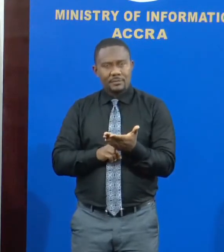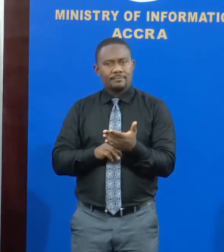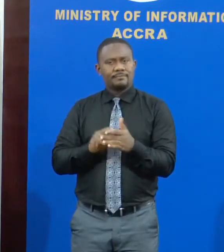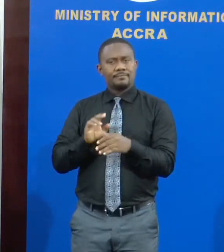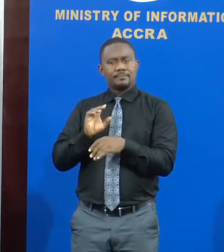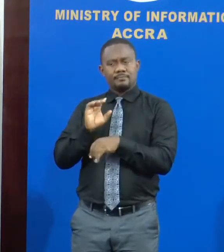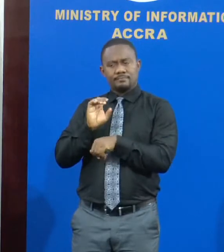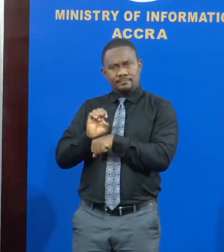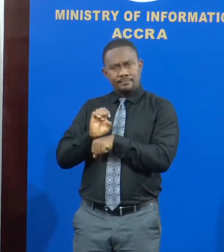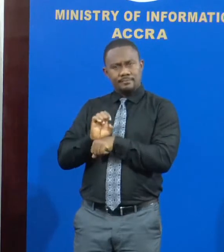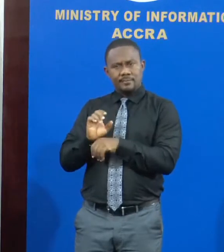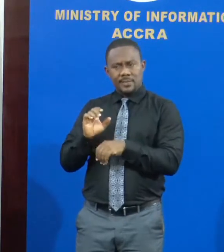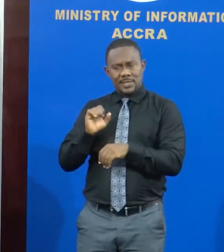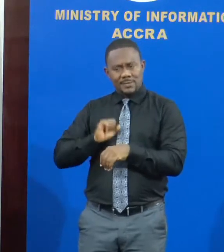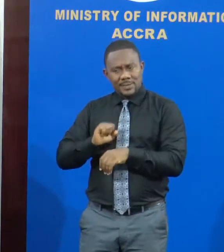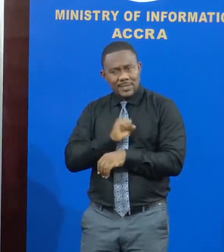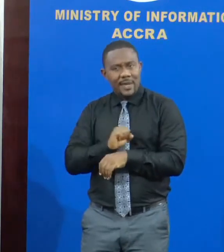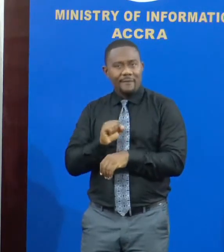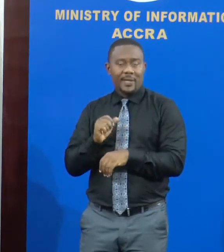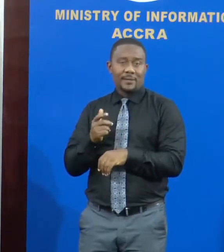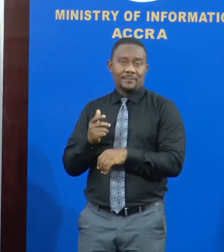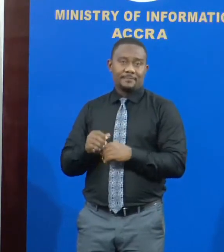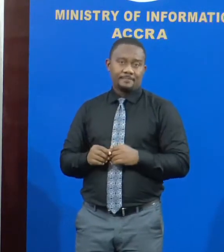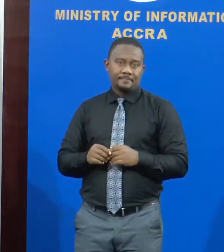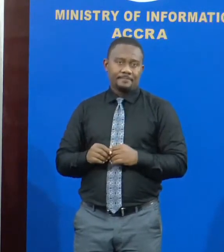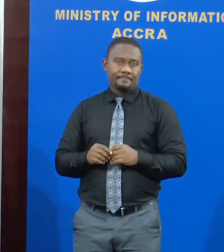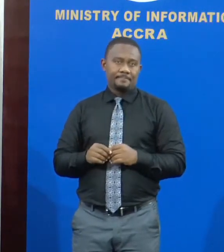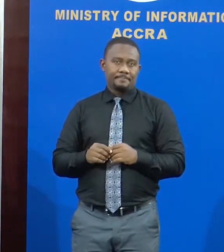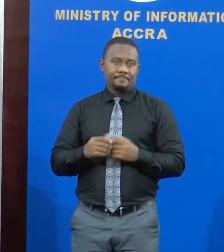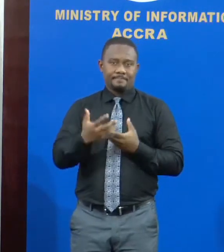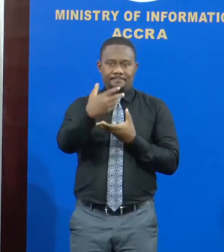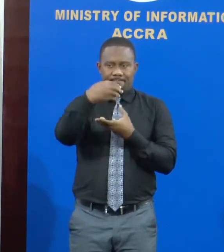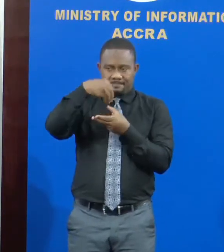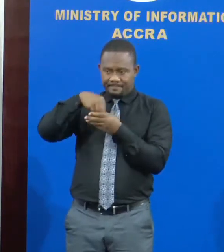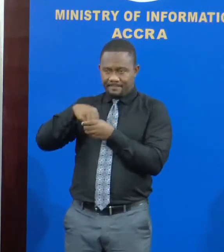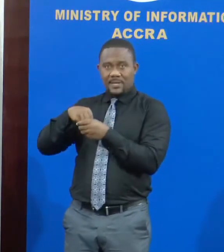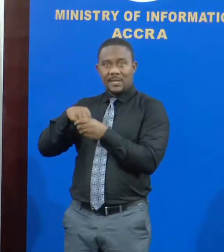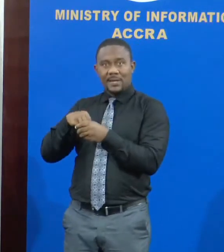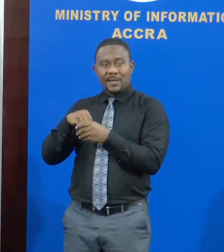employers and workers and employees onto our scheme.